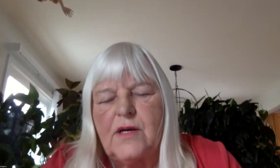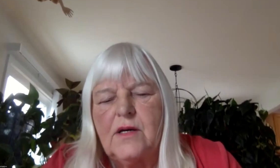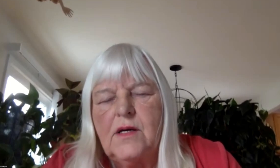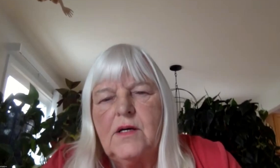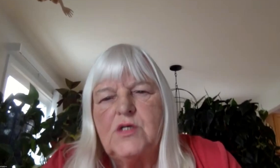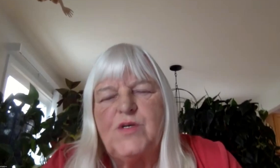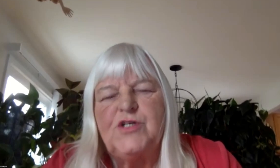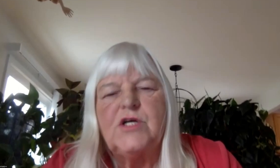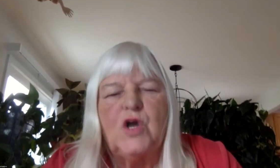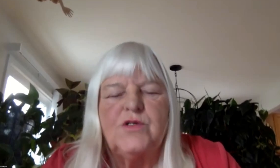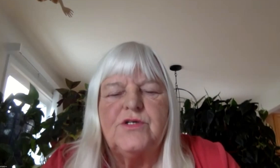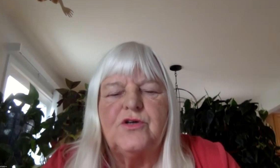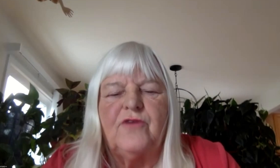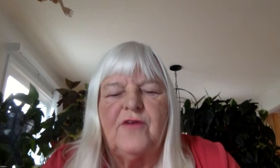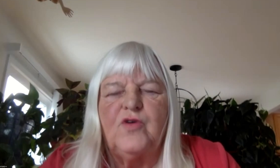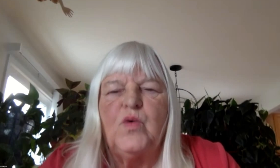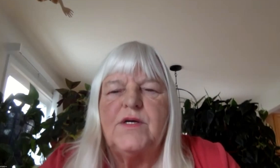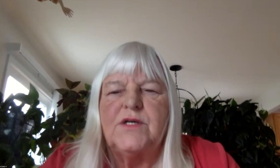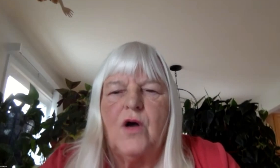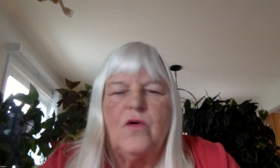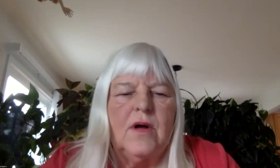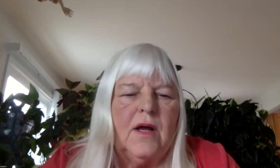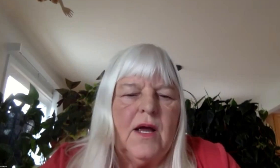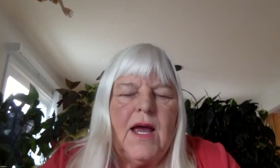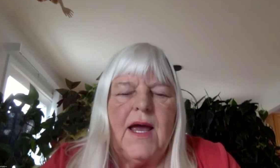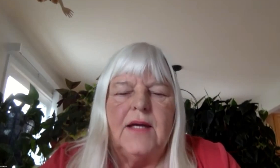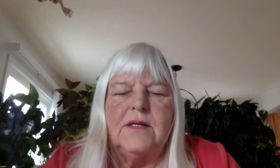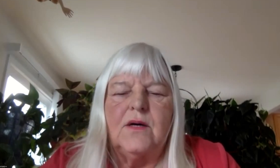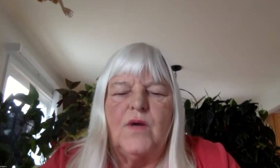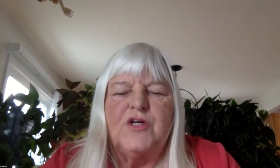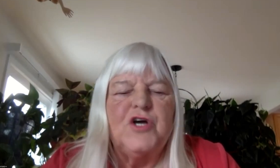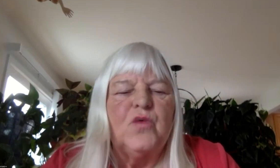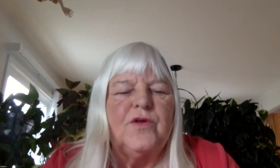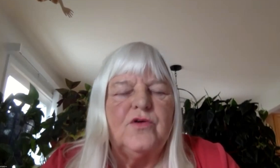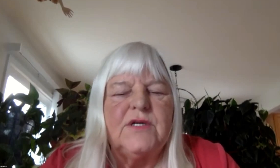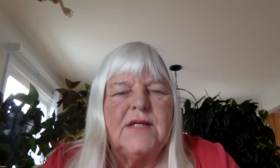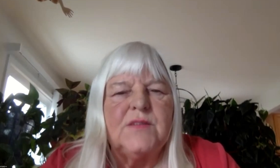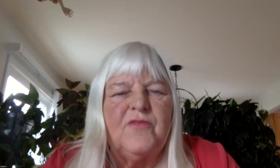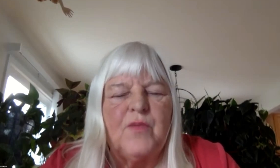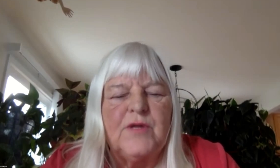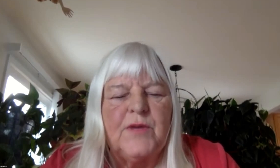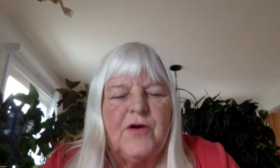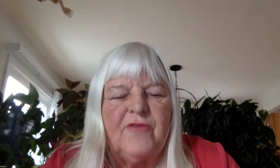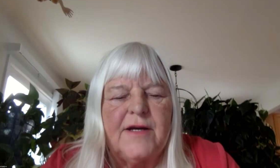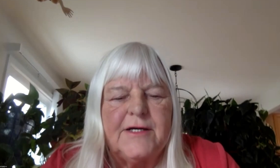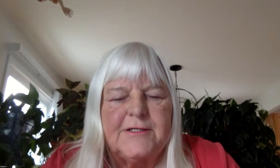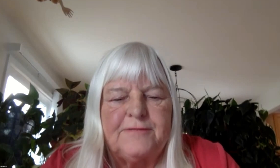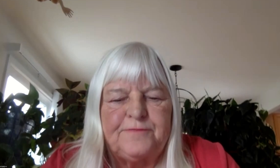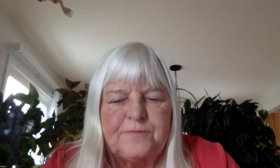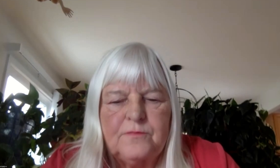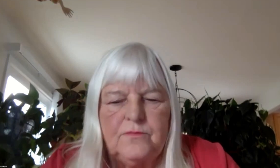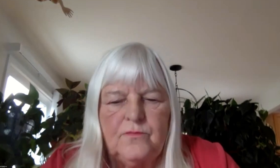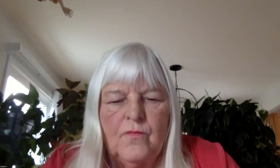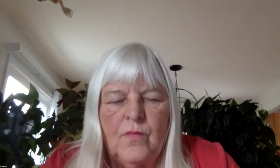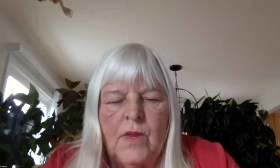2023. So we just closed the survey a few weeks ago and want to share with you today some of our preliminary findings.